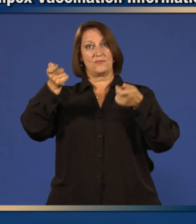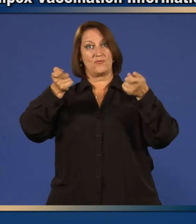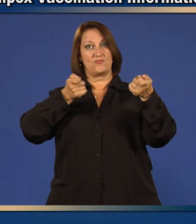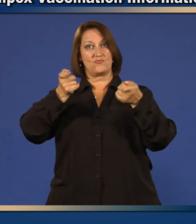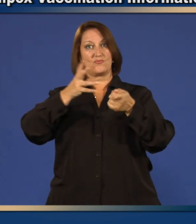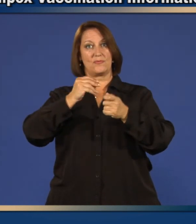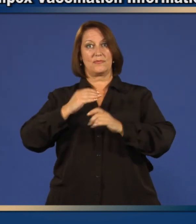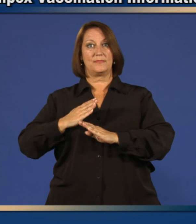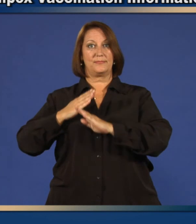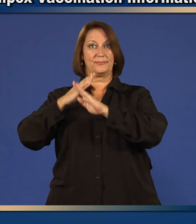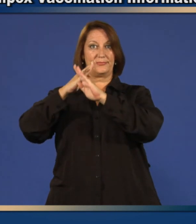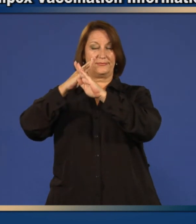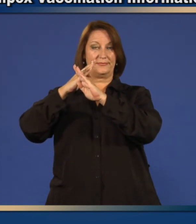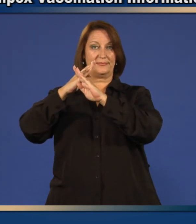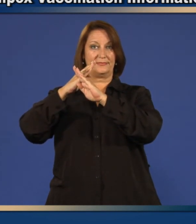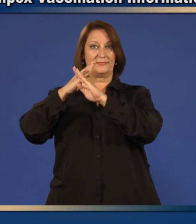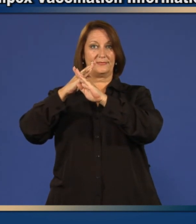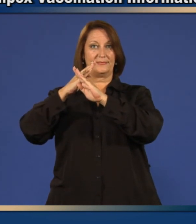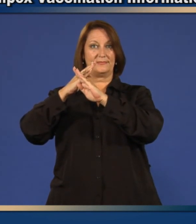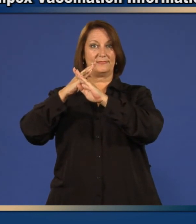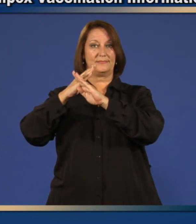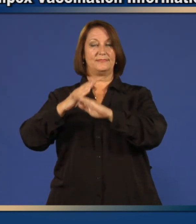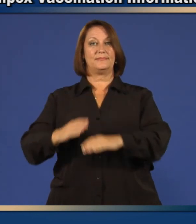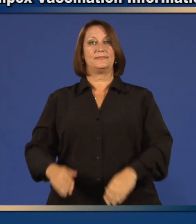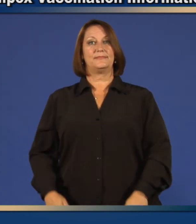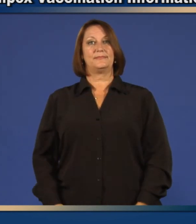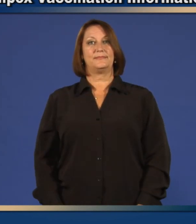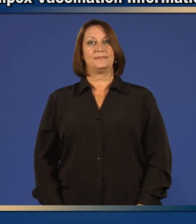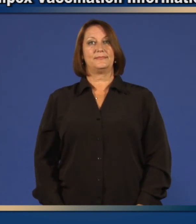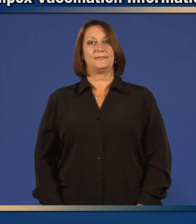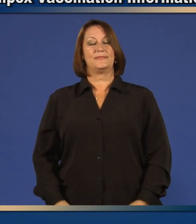Centers for Disease Control and Prevention.